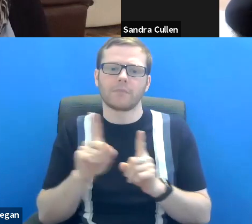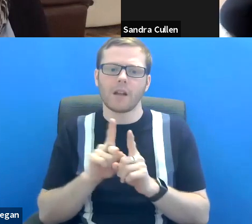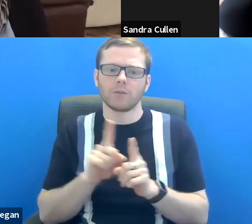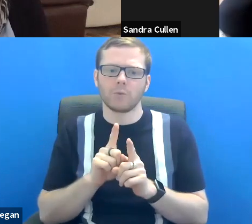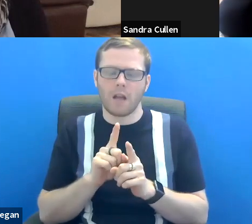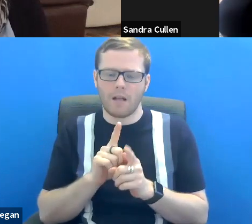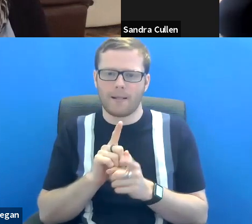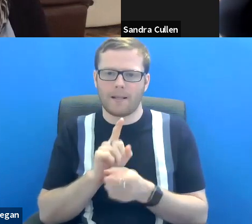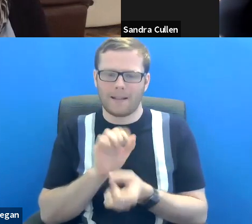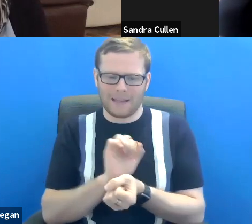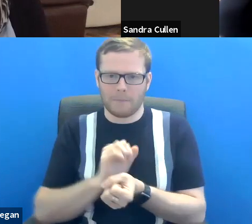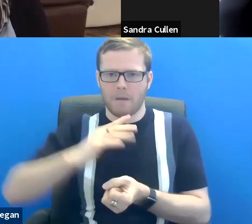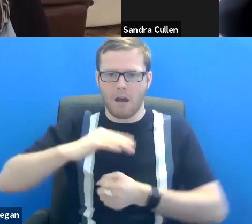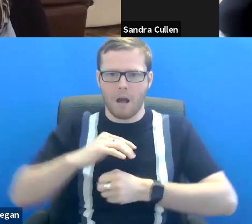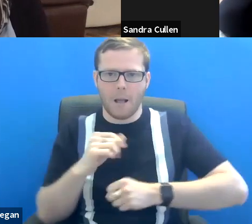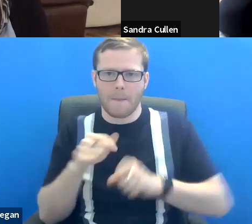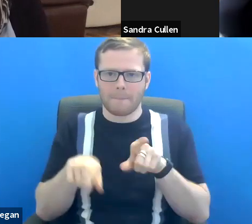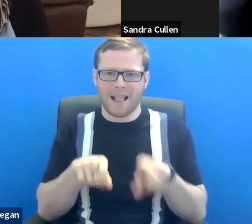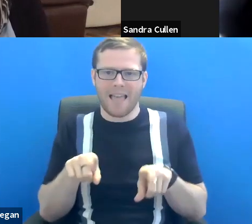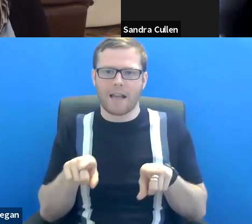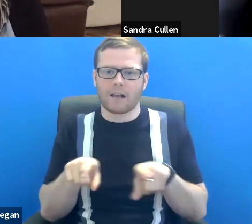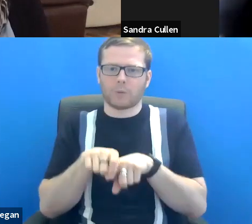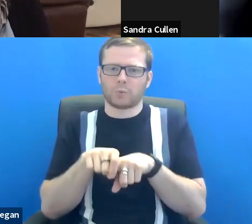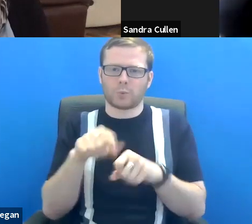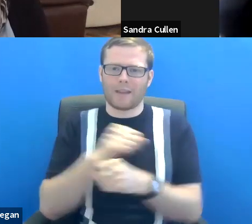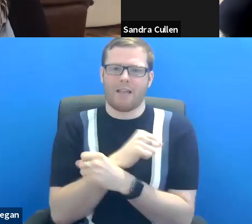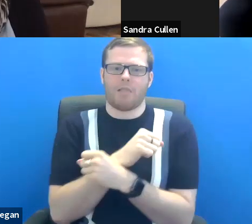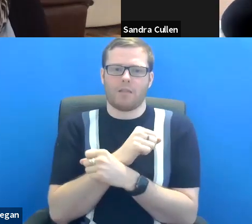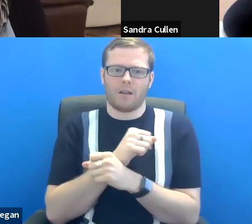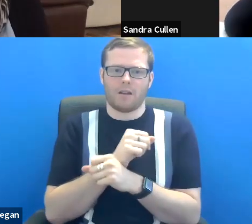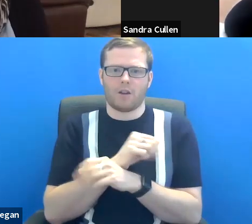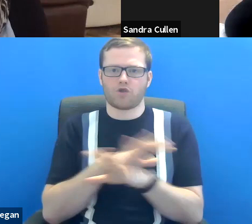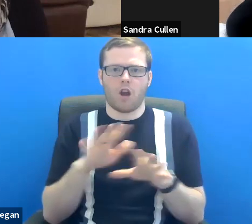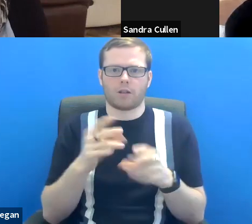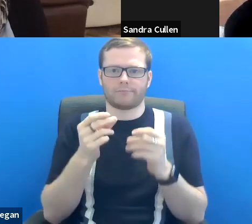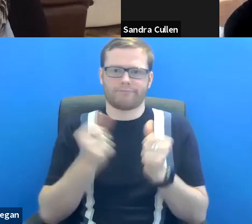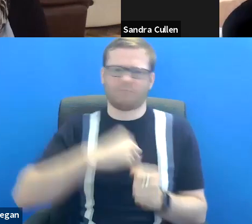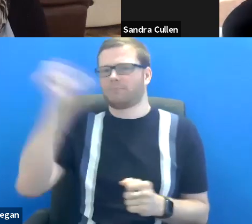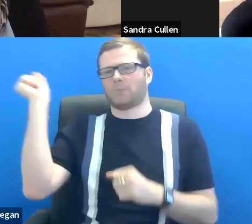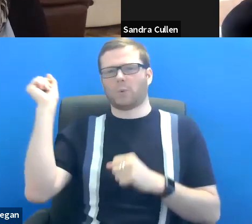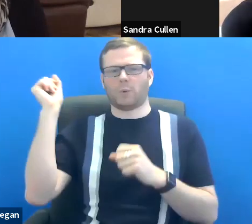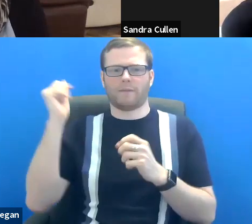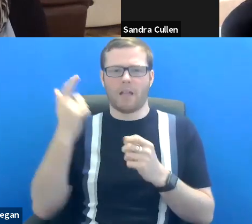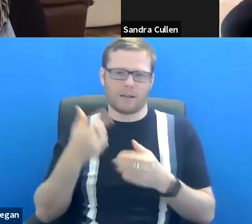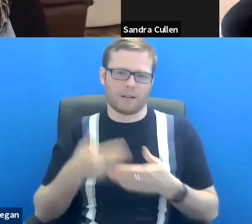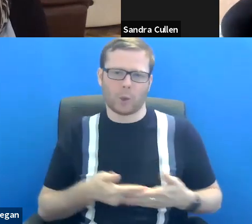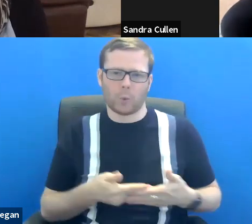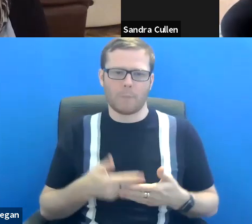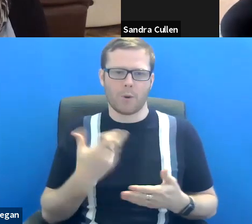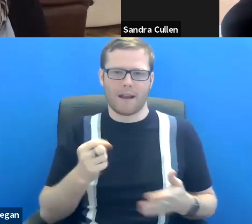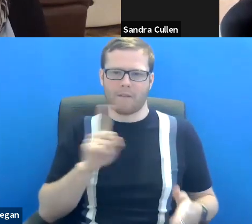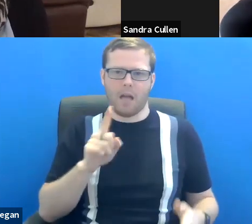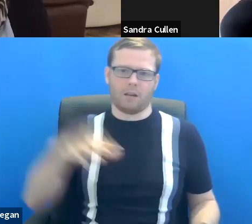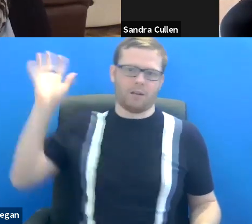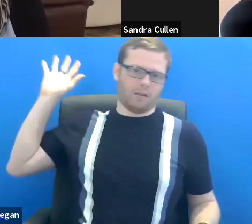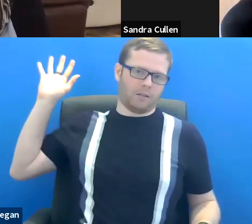their little arms and legs together so that they don't do sudden movement. You know, like newborn, they have this reflex of doing this all the